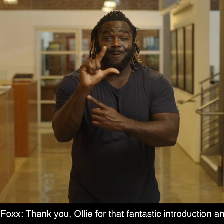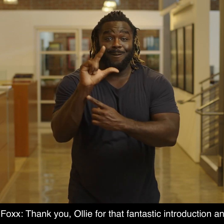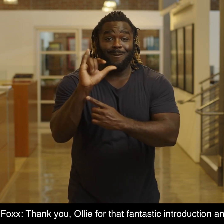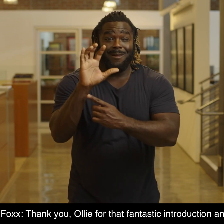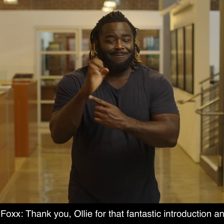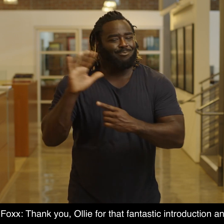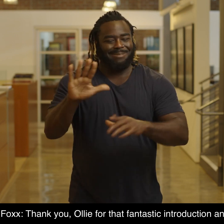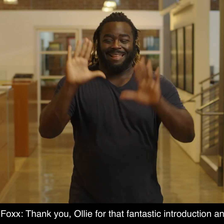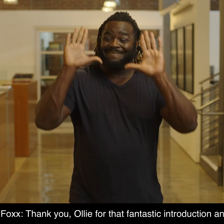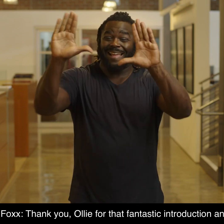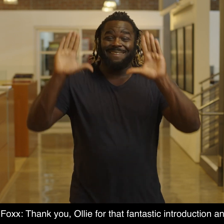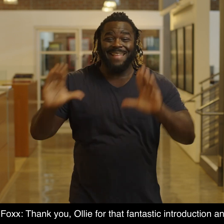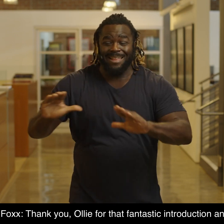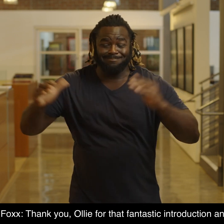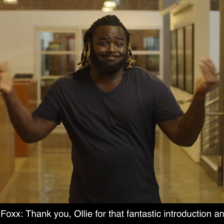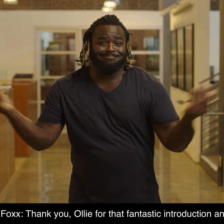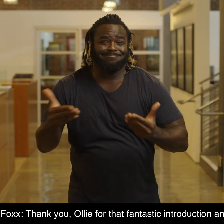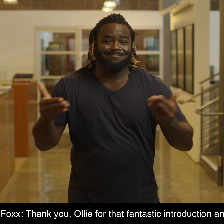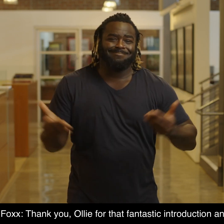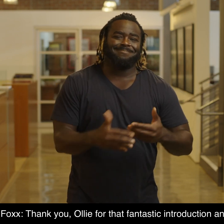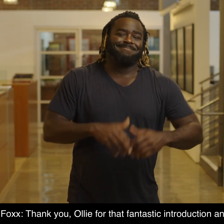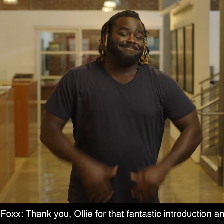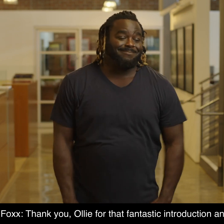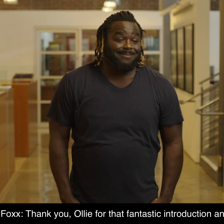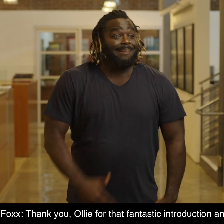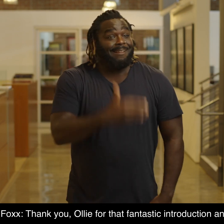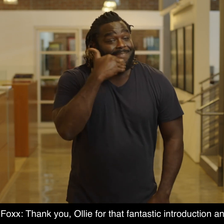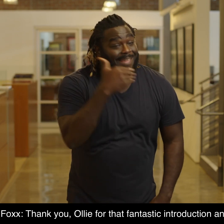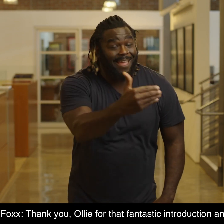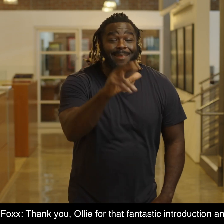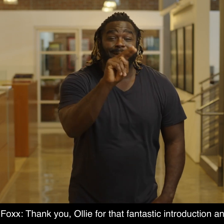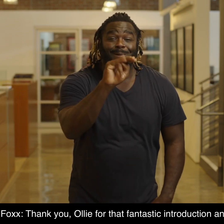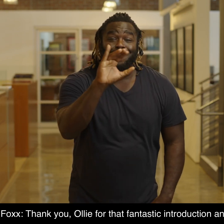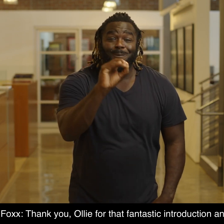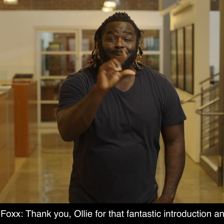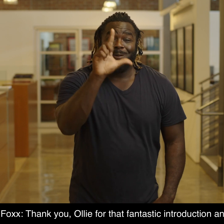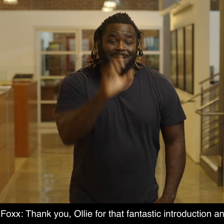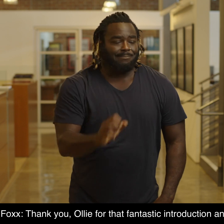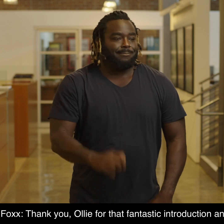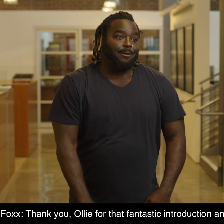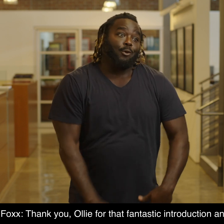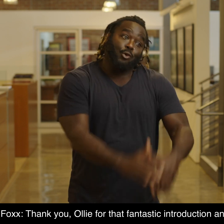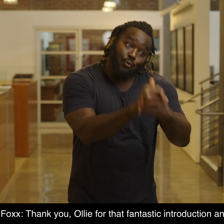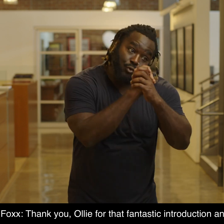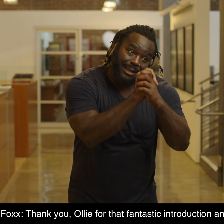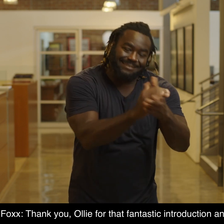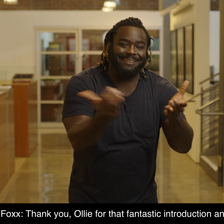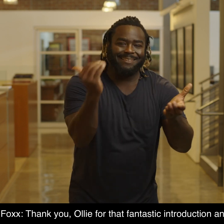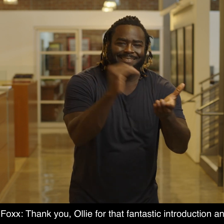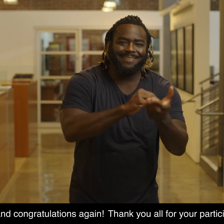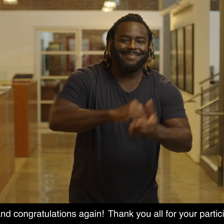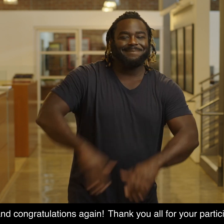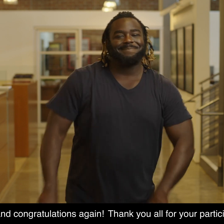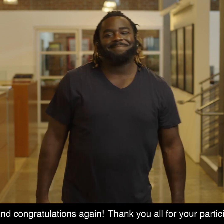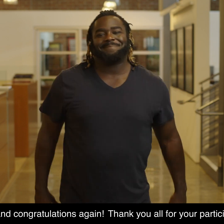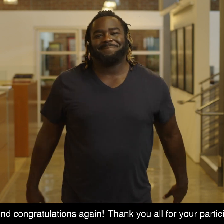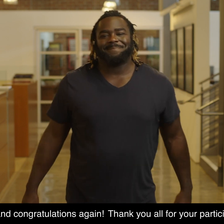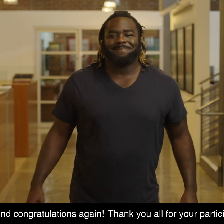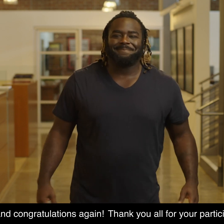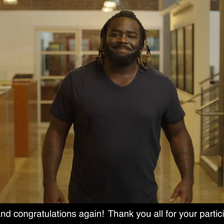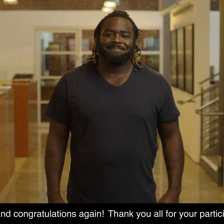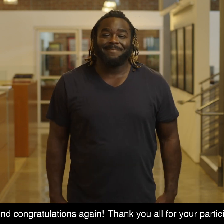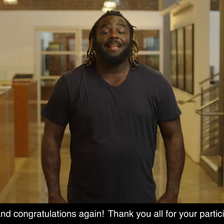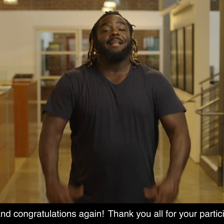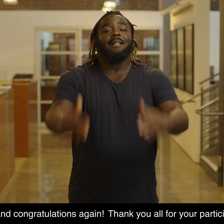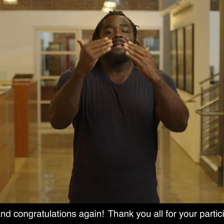Hey, thank you, Ollie, for that fantastic introduction. And thanks, Nicole.